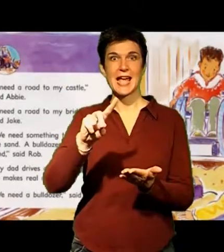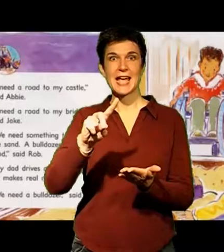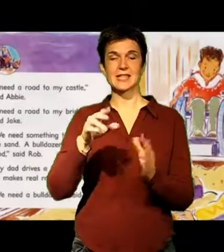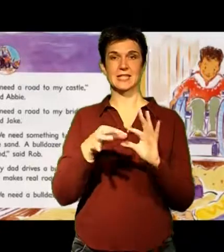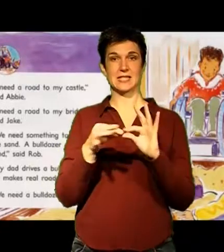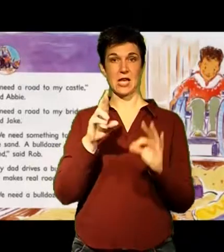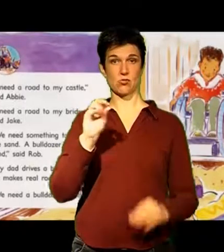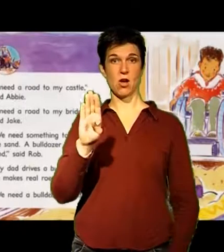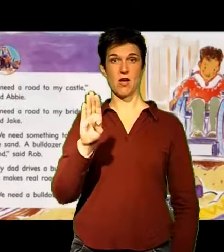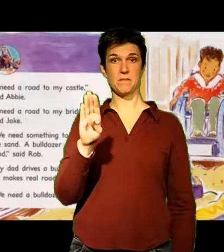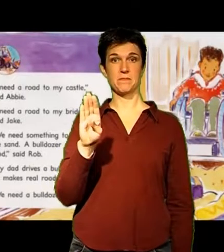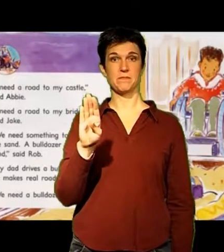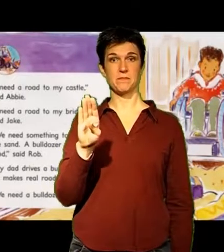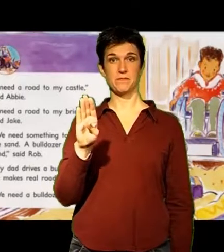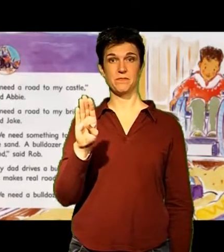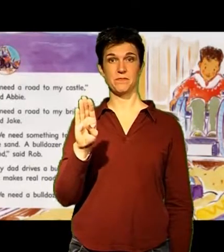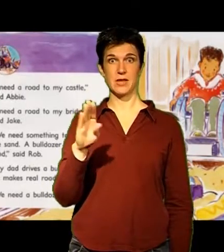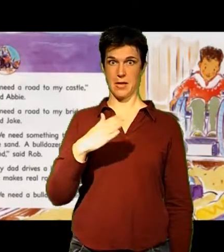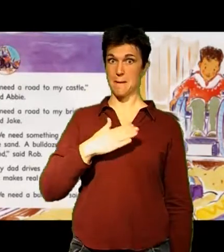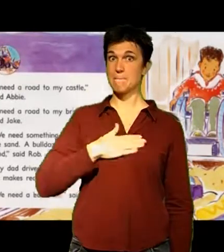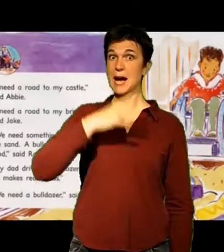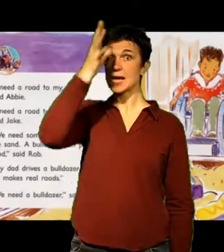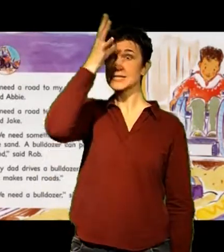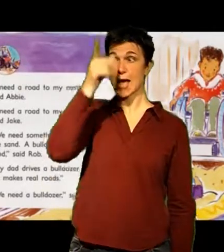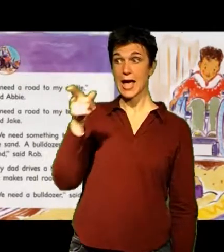Rob. My dad drives a bulldozer.